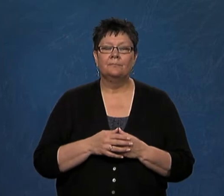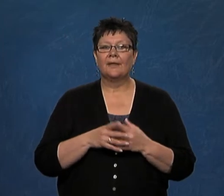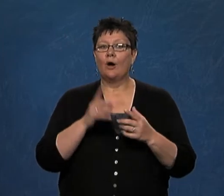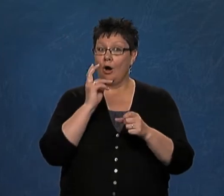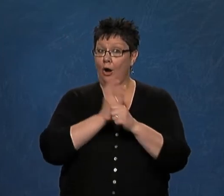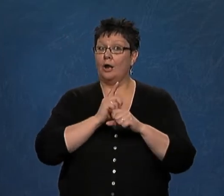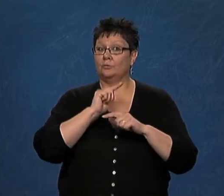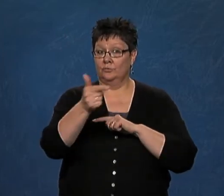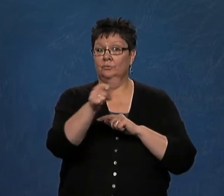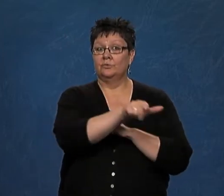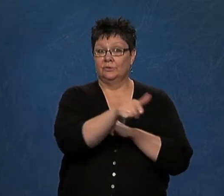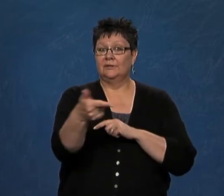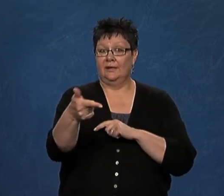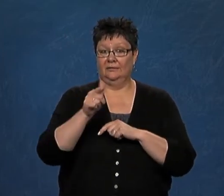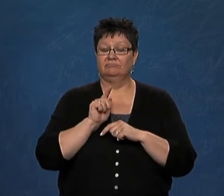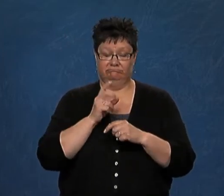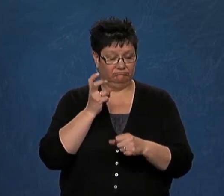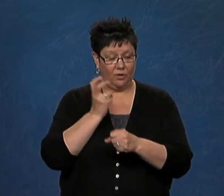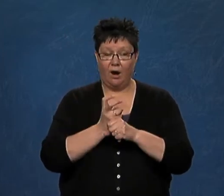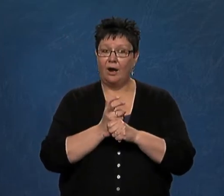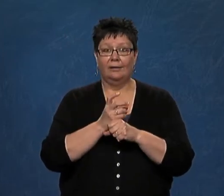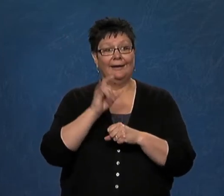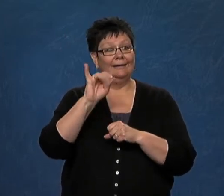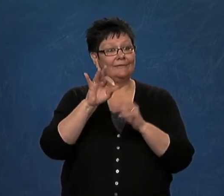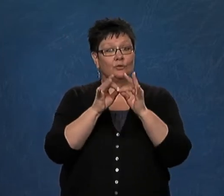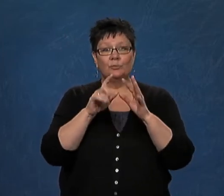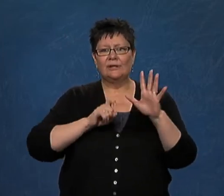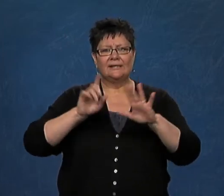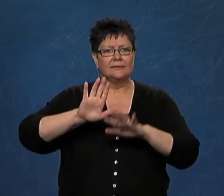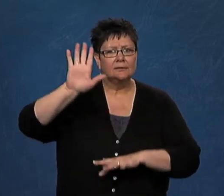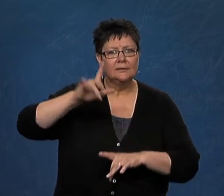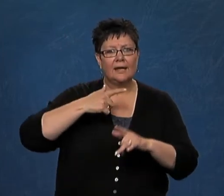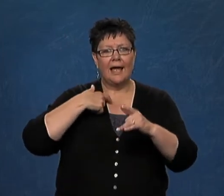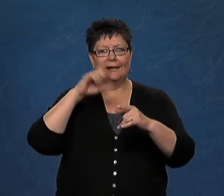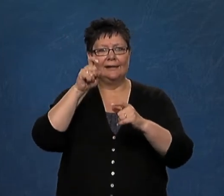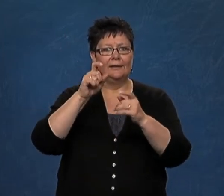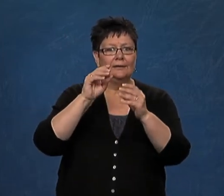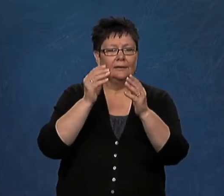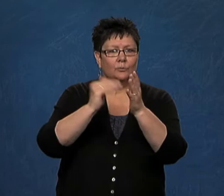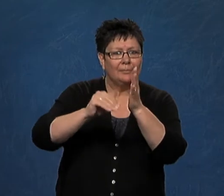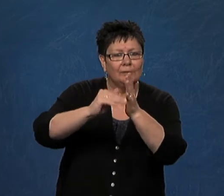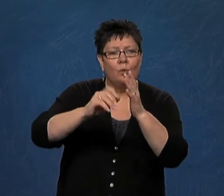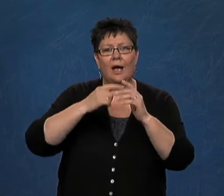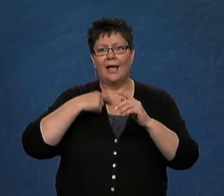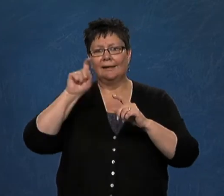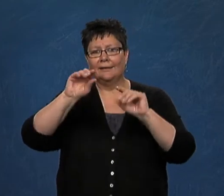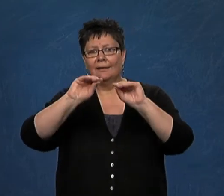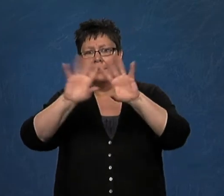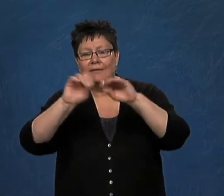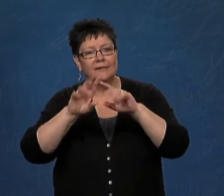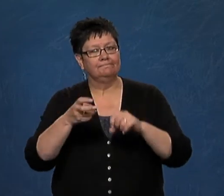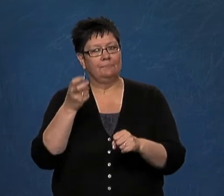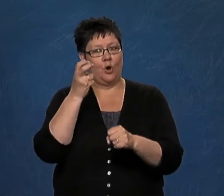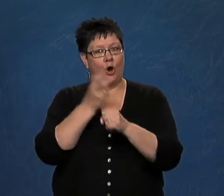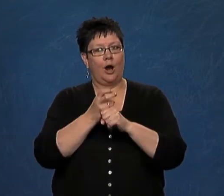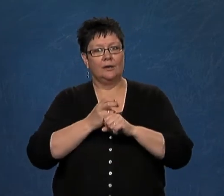or it's hard also for turn taking if the interpreter needs to interrupt, get clarification. It's